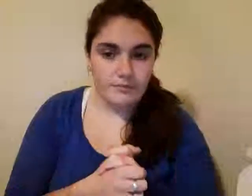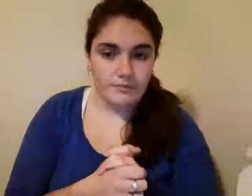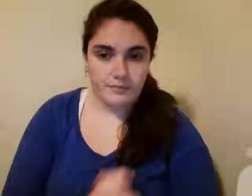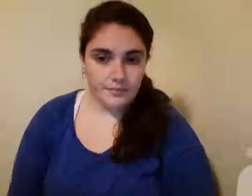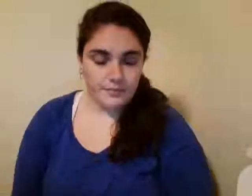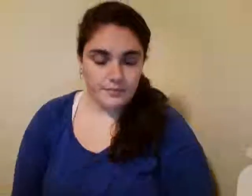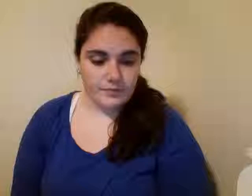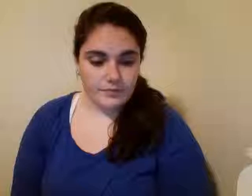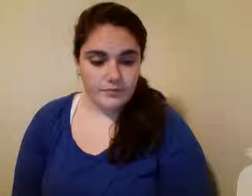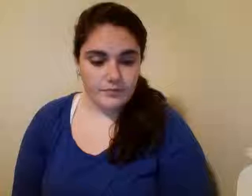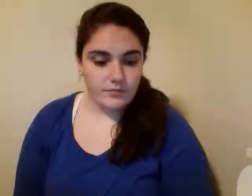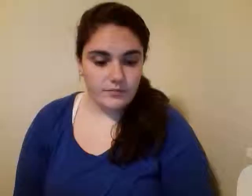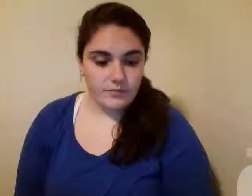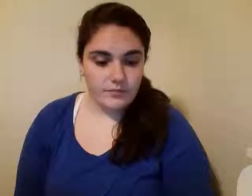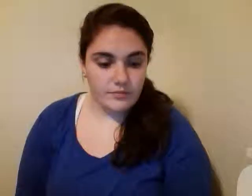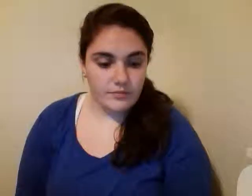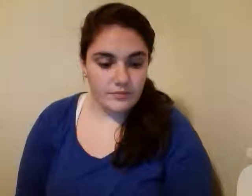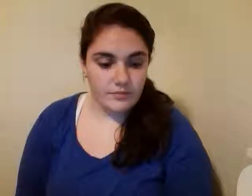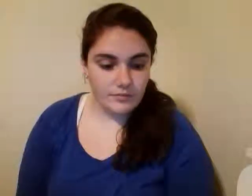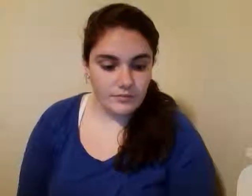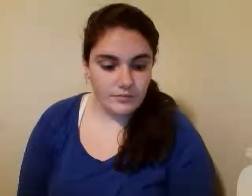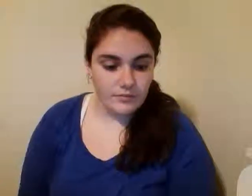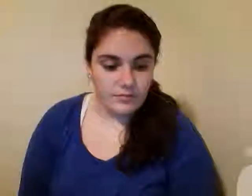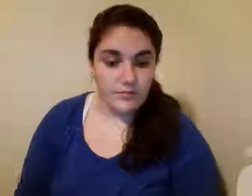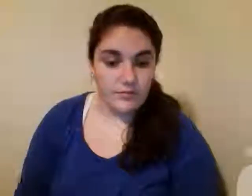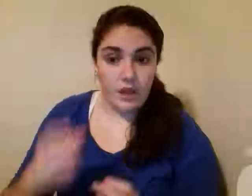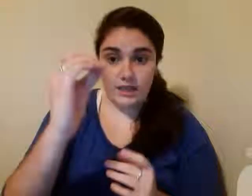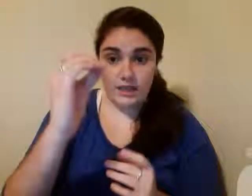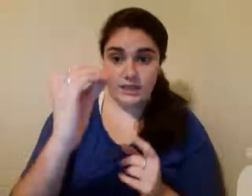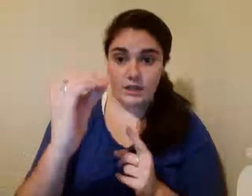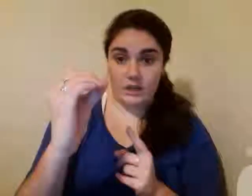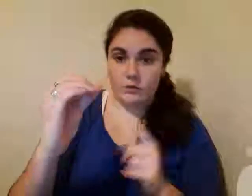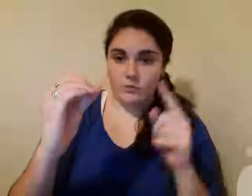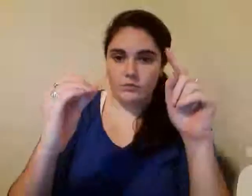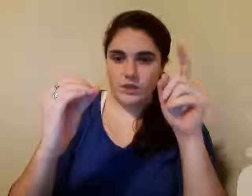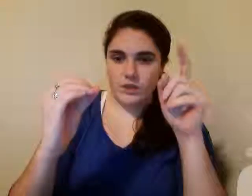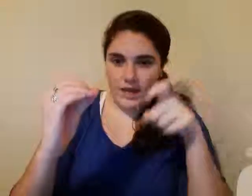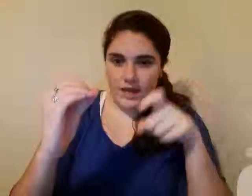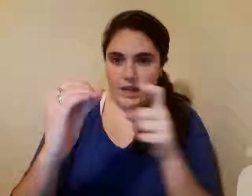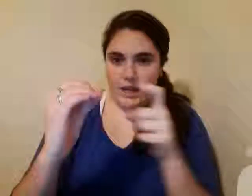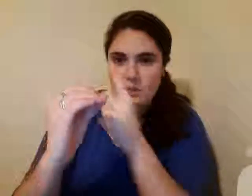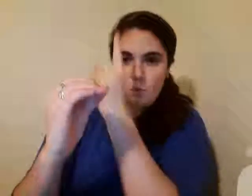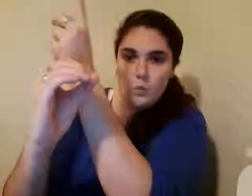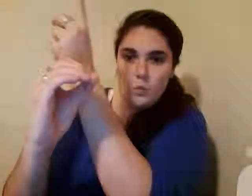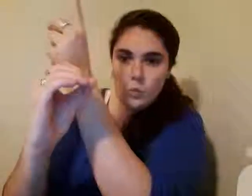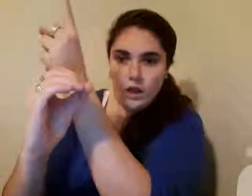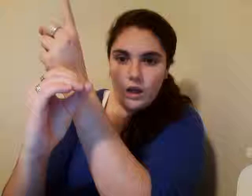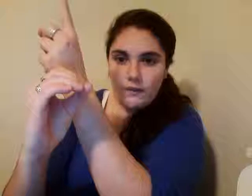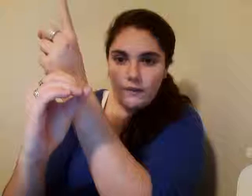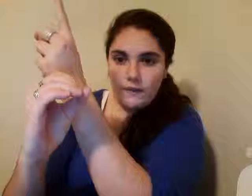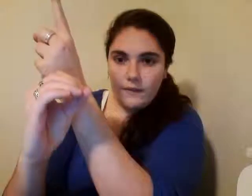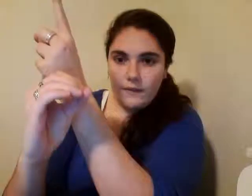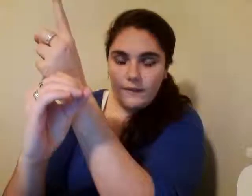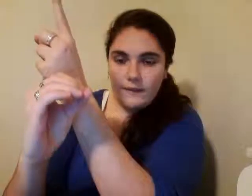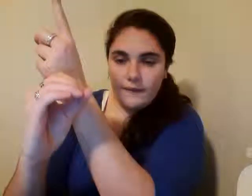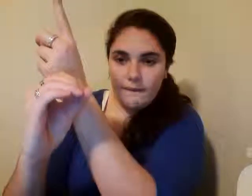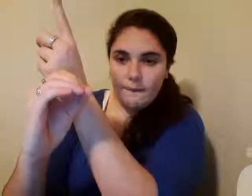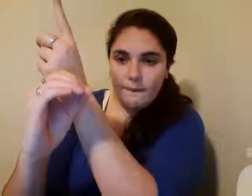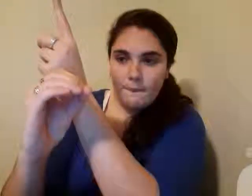Put the 1 on top of the 0. Okay, what do I do with the 4? Just like put it under the 0. Right here? Okay. Now